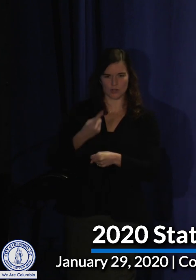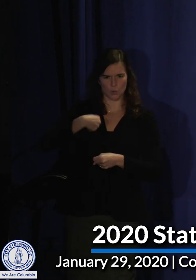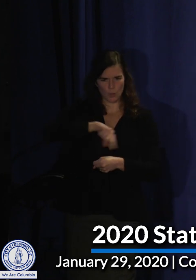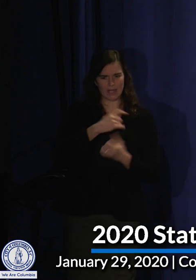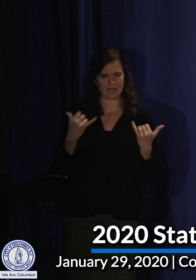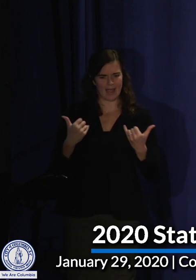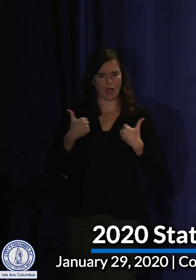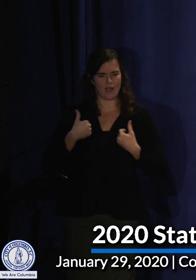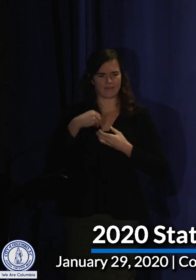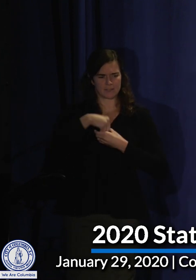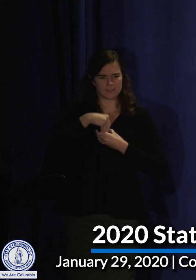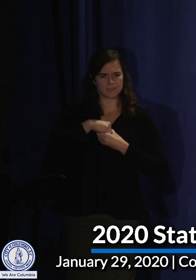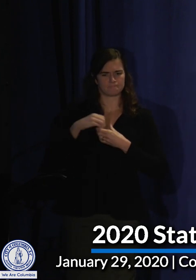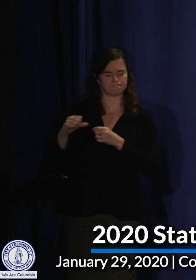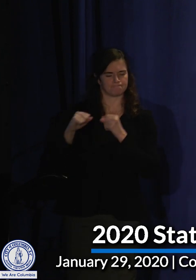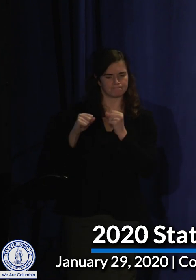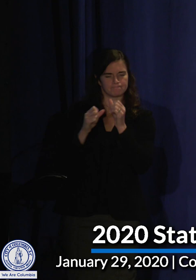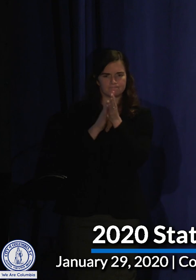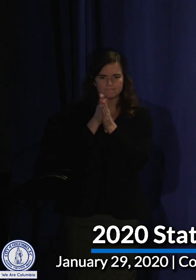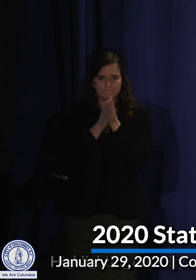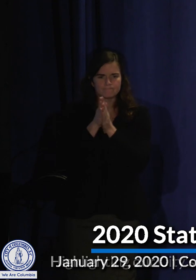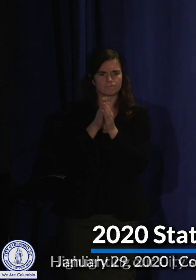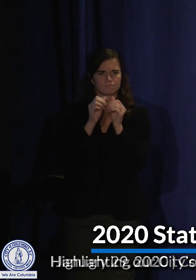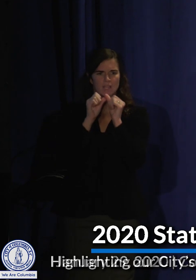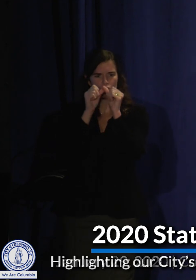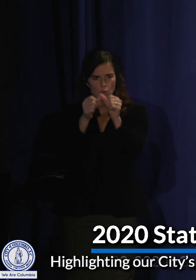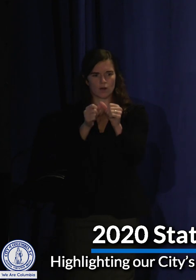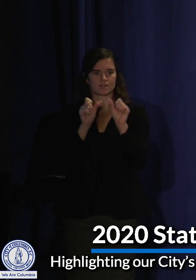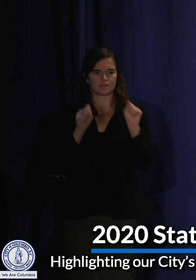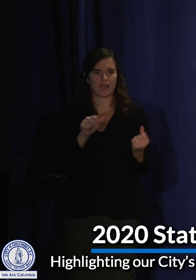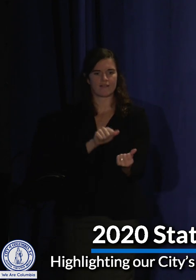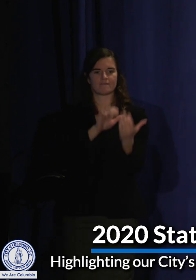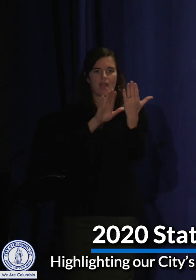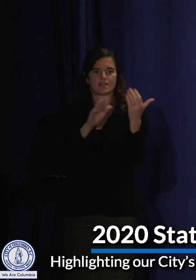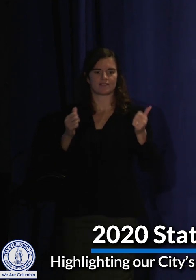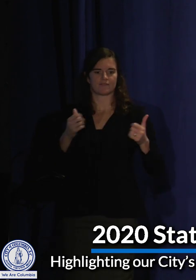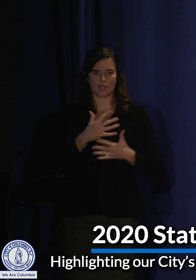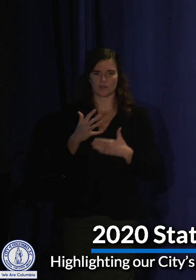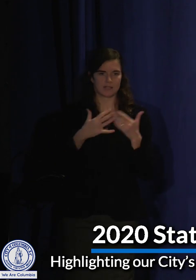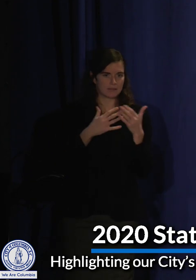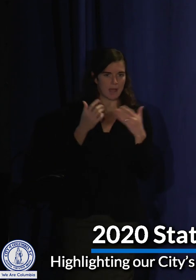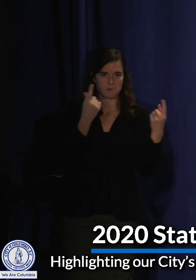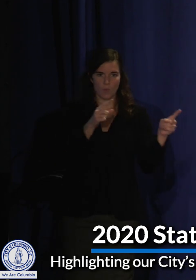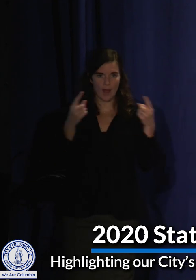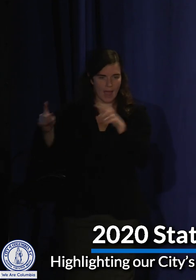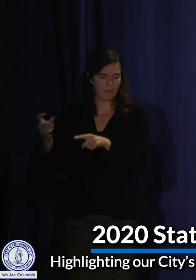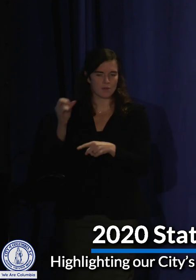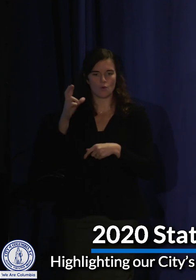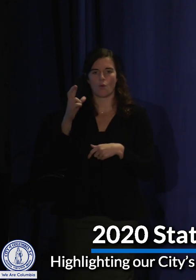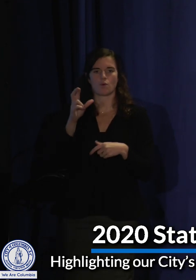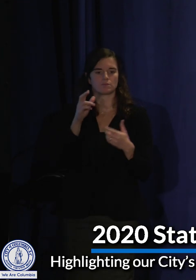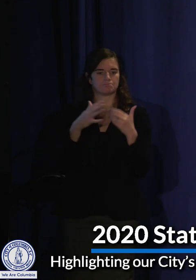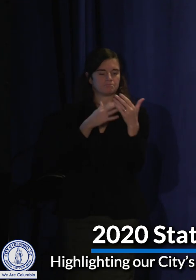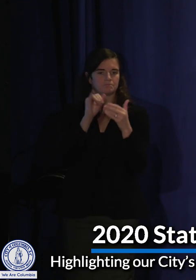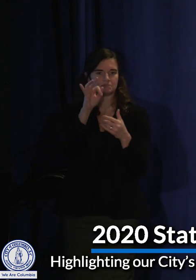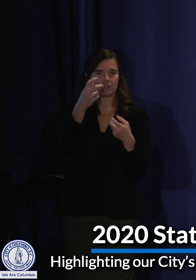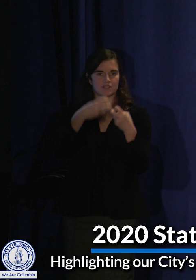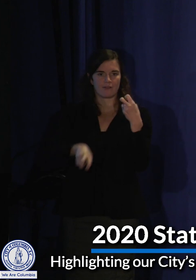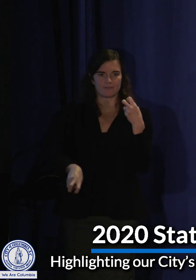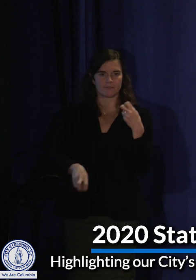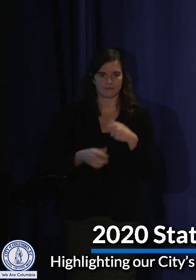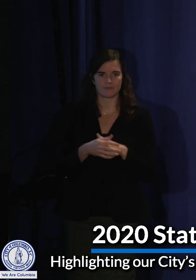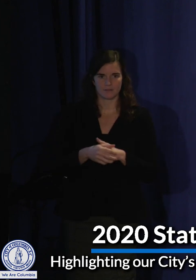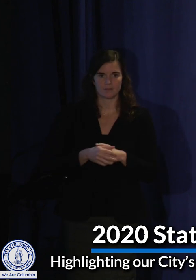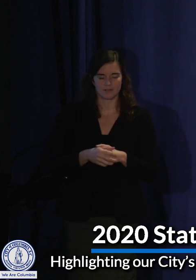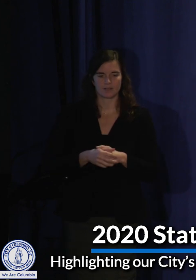and an endurance to face our fears head on, to make things happen, no matter how difficult they might be. Those are the